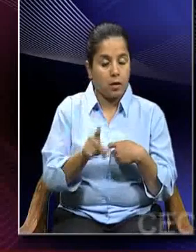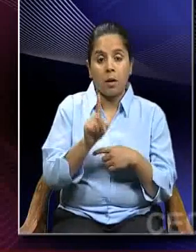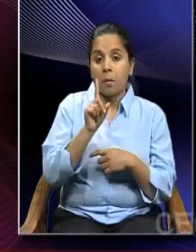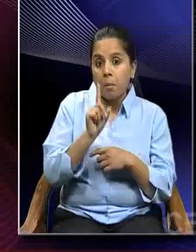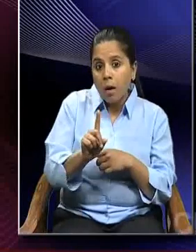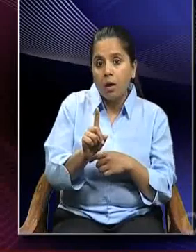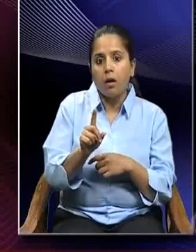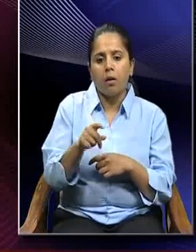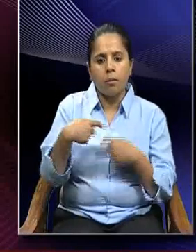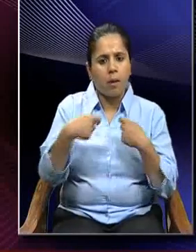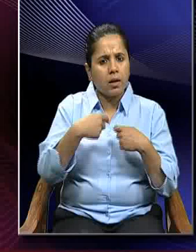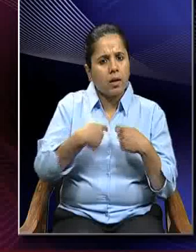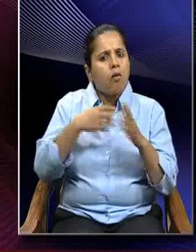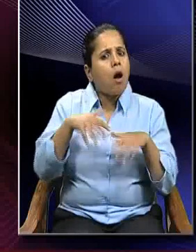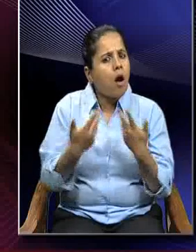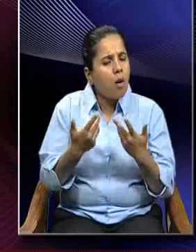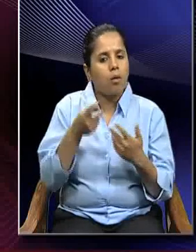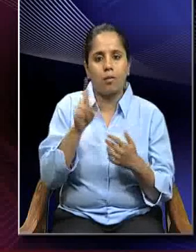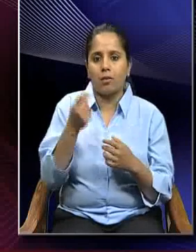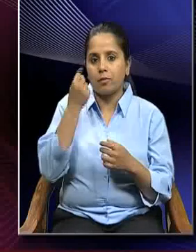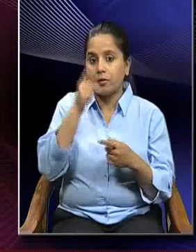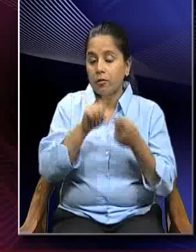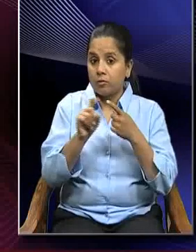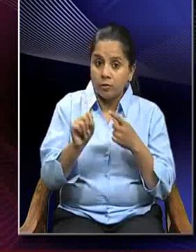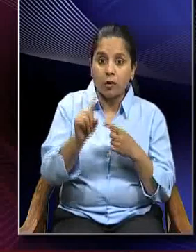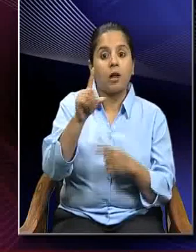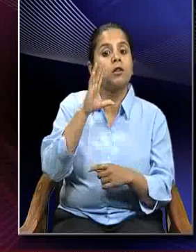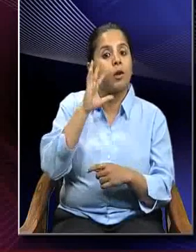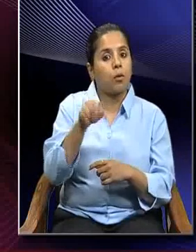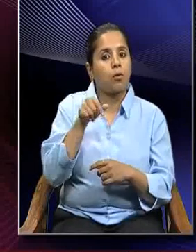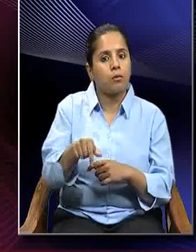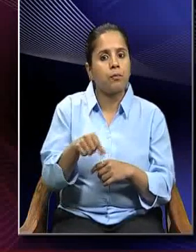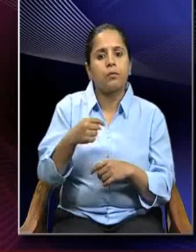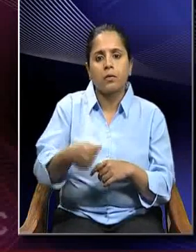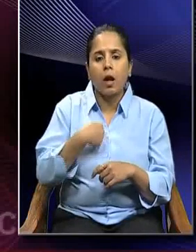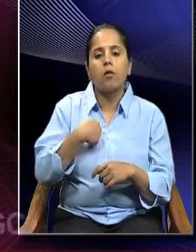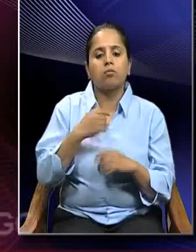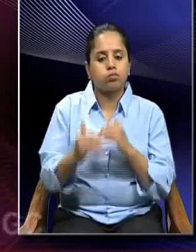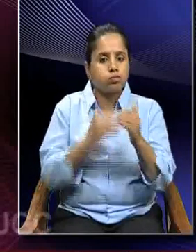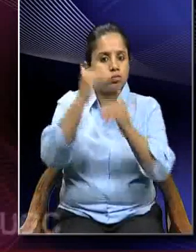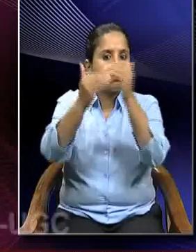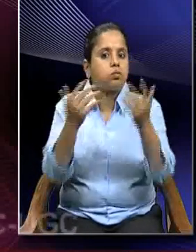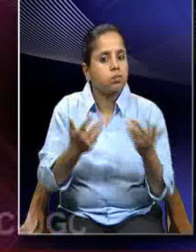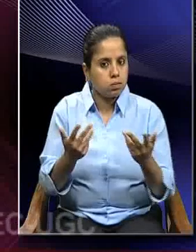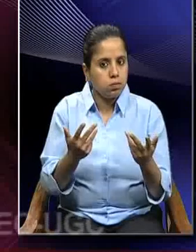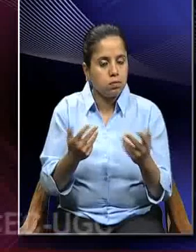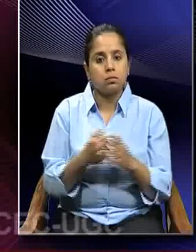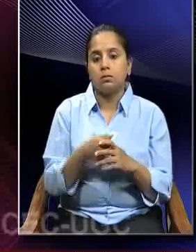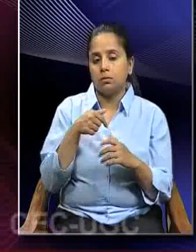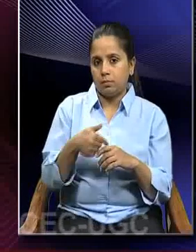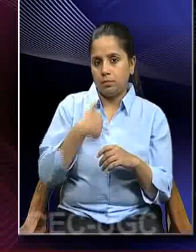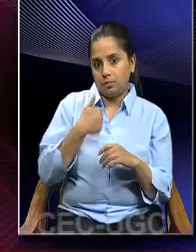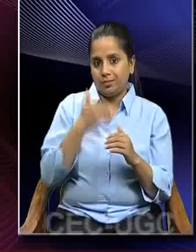understand how to manage self, we should first understand the journey of self-development, the way we